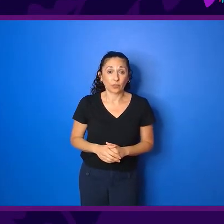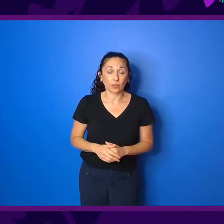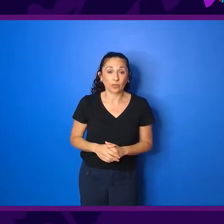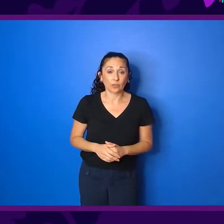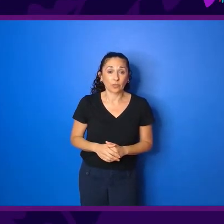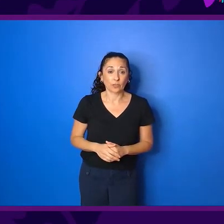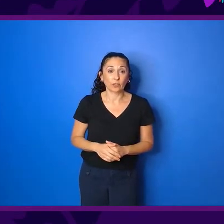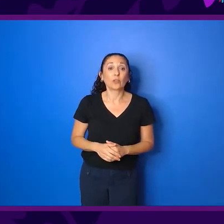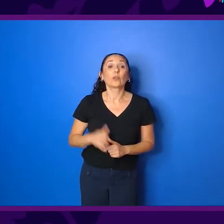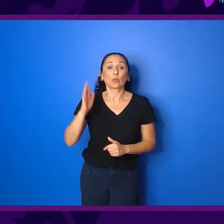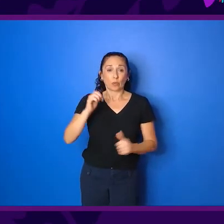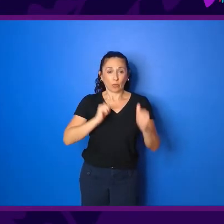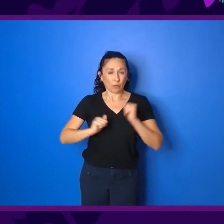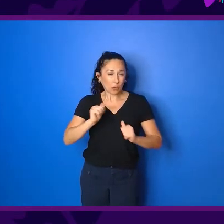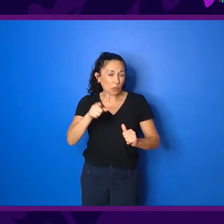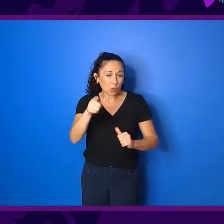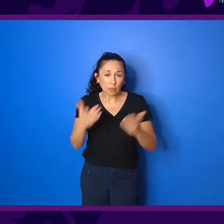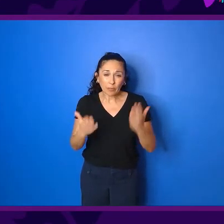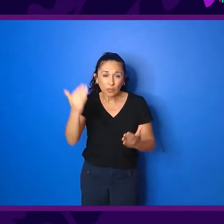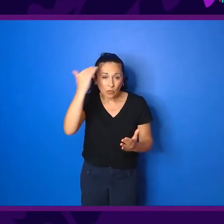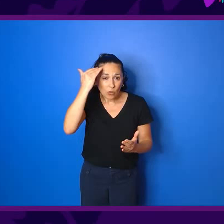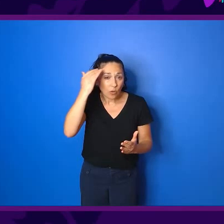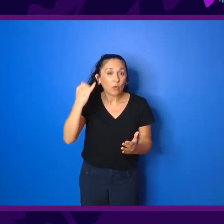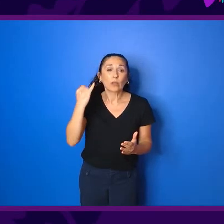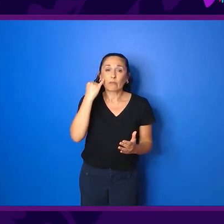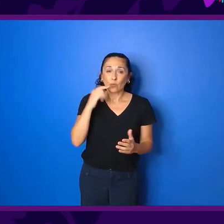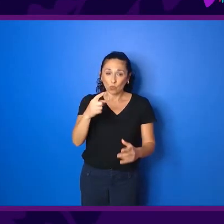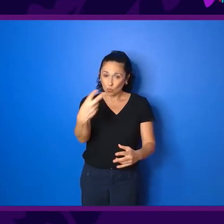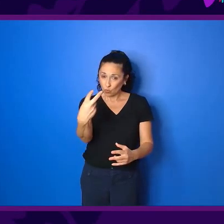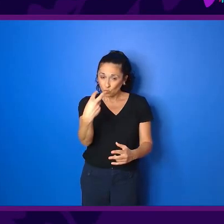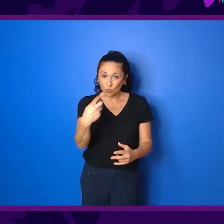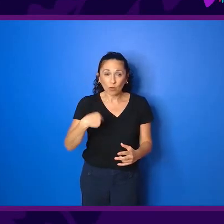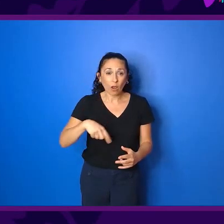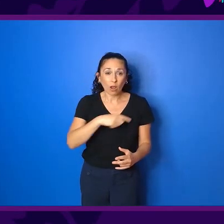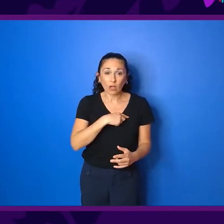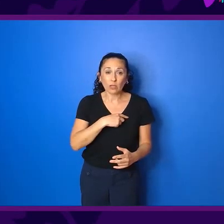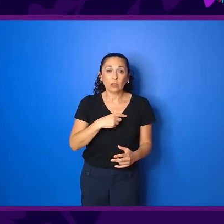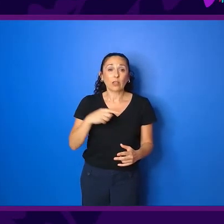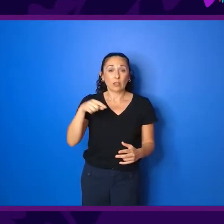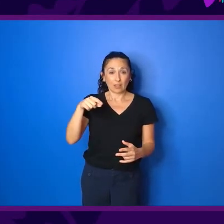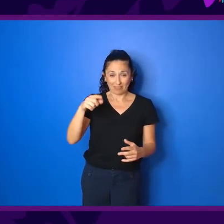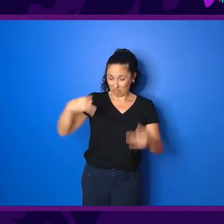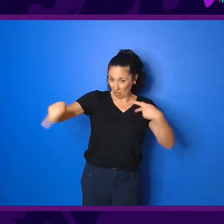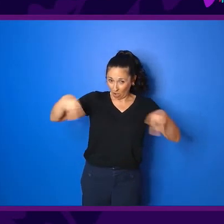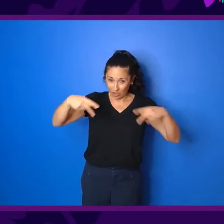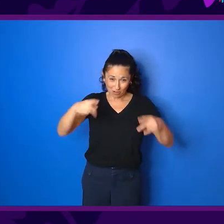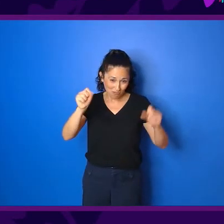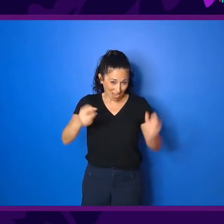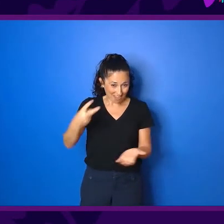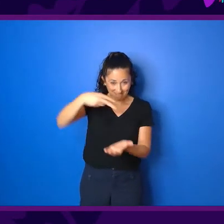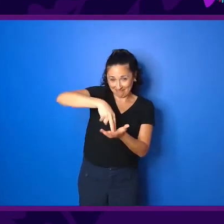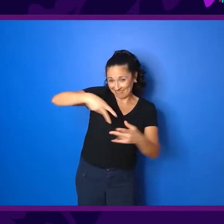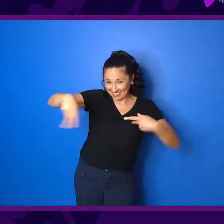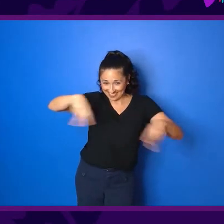something you might know, and if you're at home watching us and hanging out, this is a party. You need to get up and dance. Here we go.